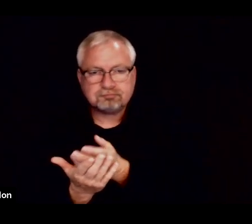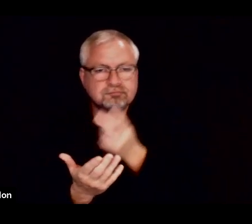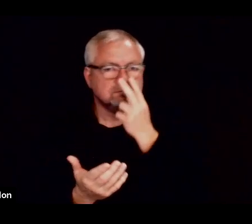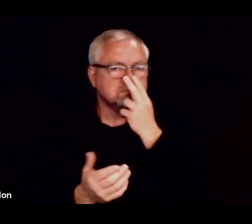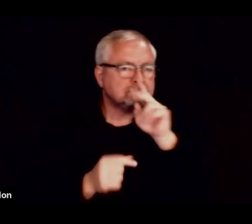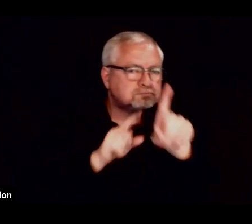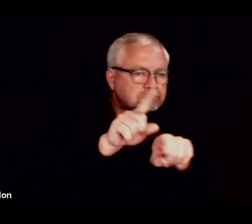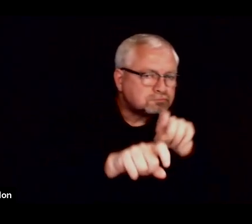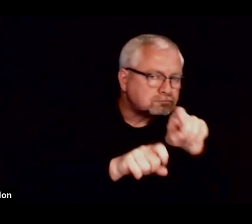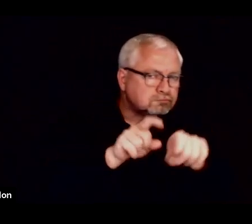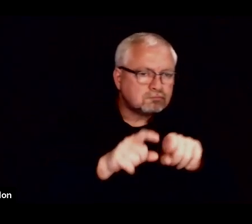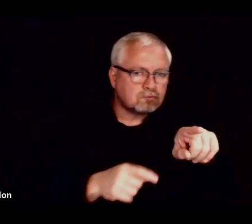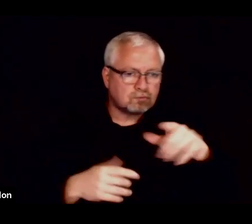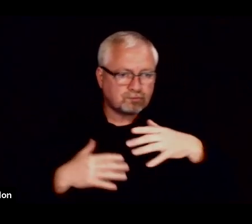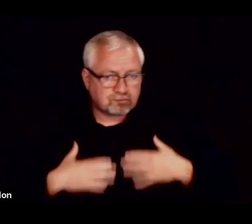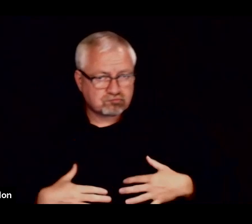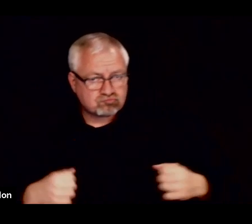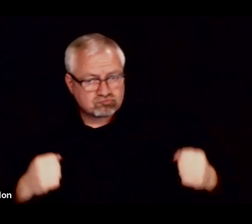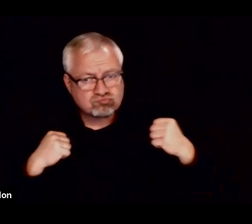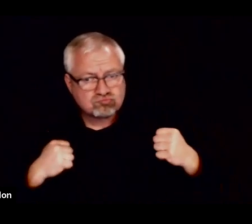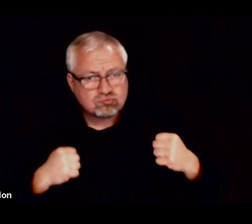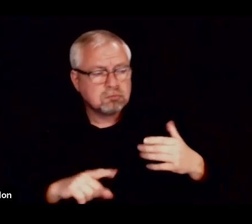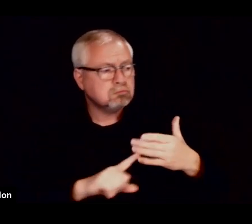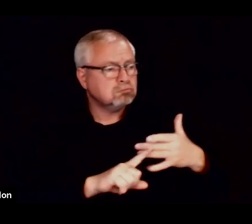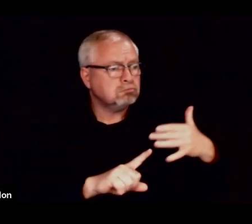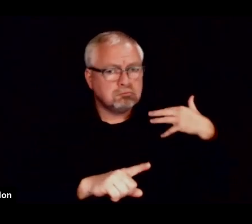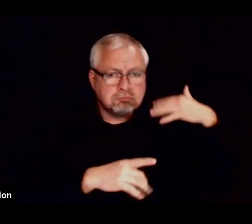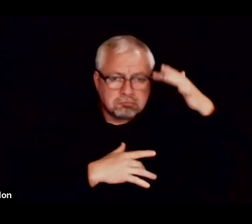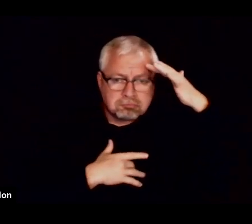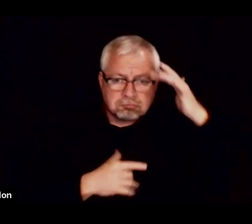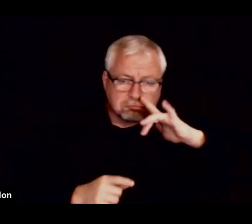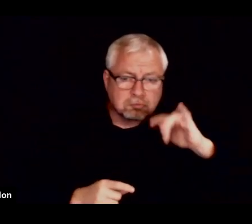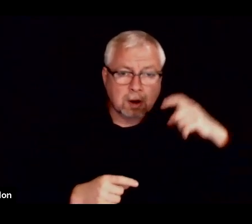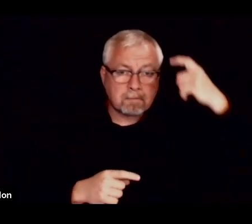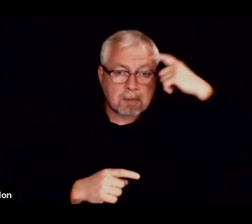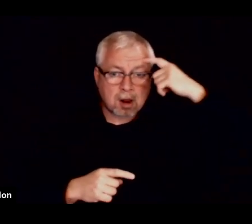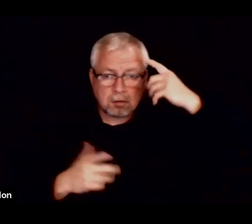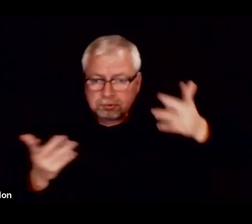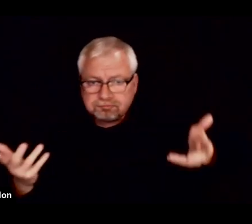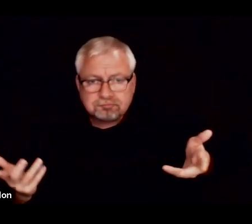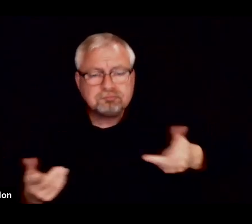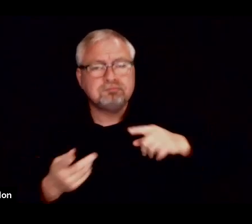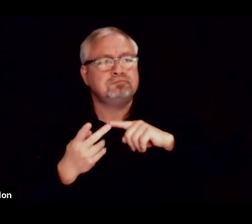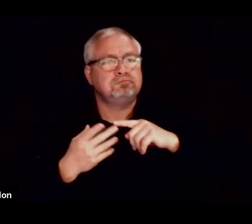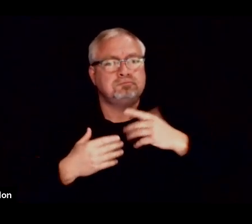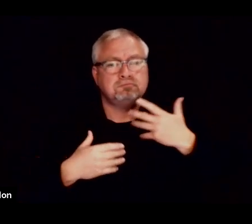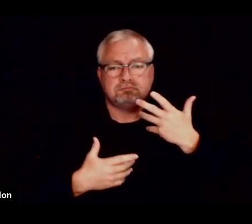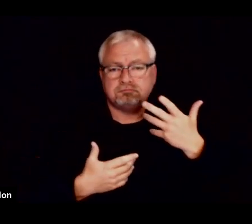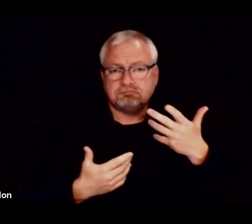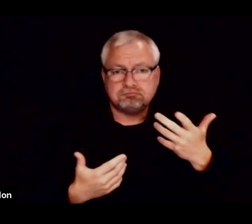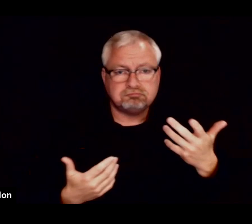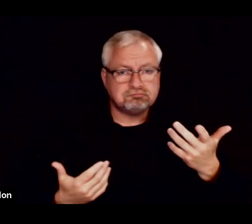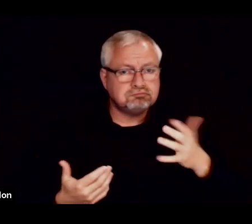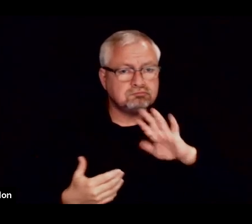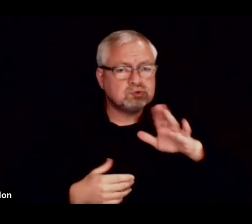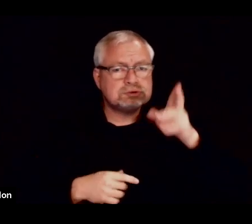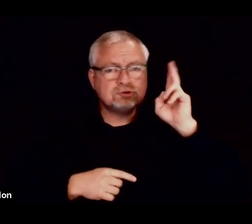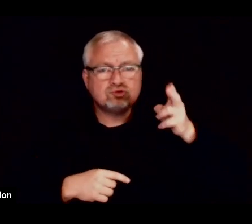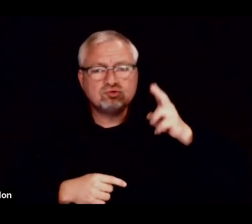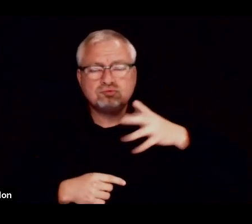social dynamics. And we are going to include a serological portion